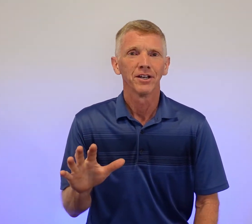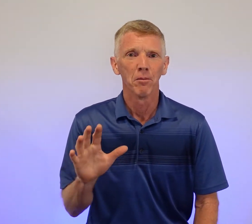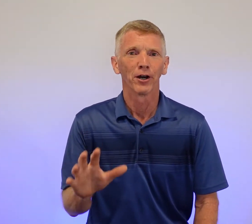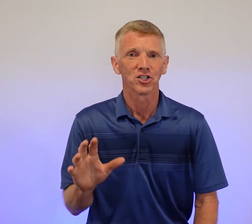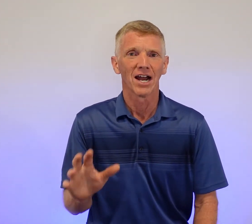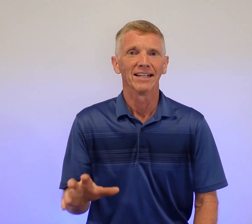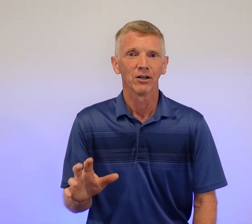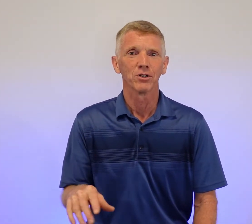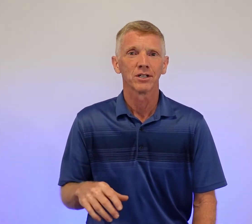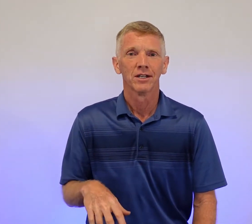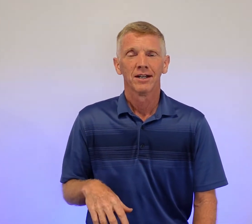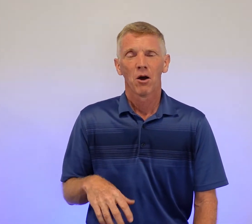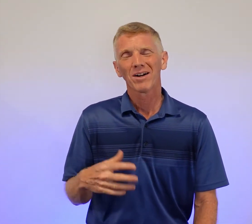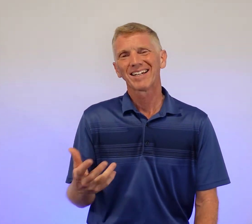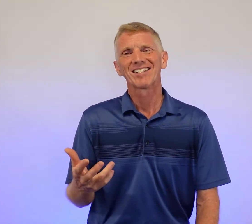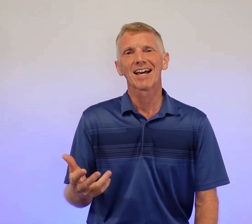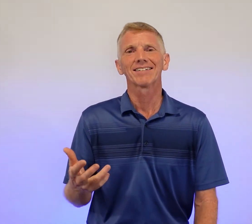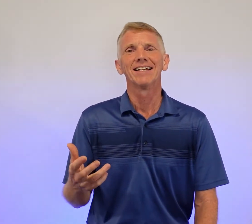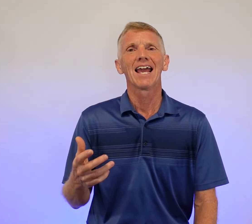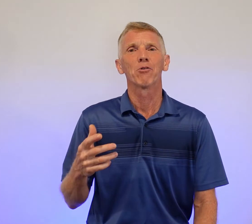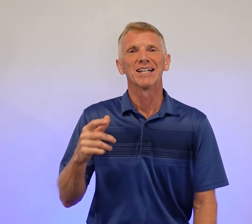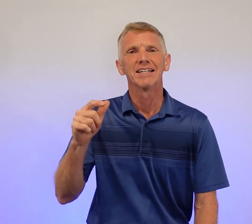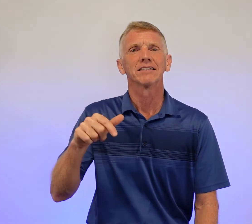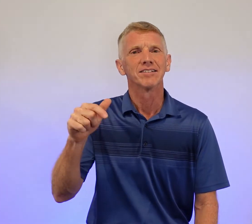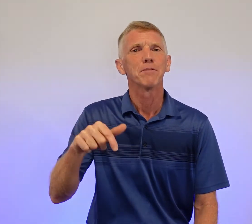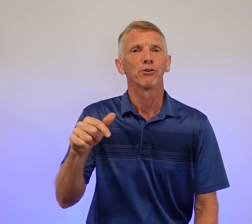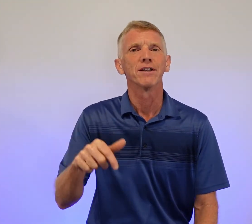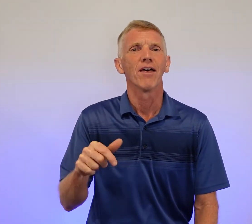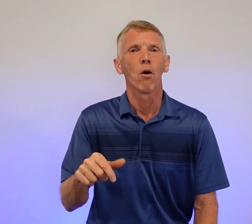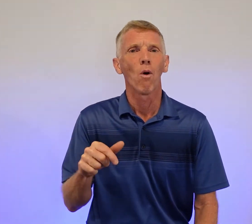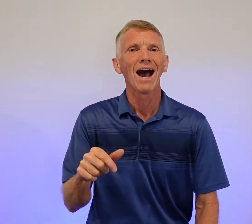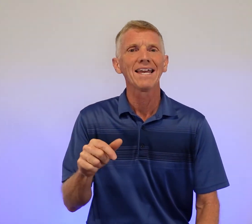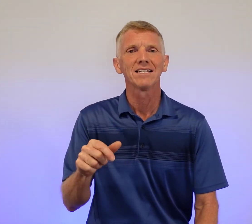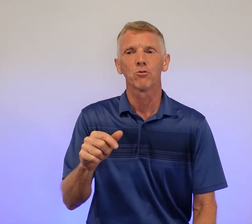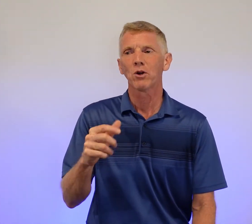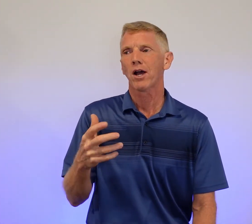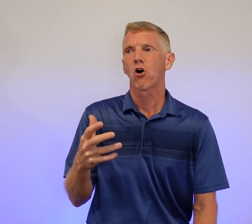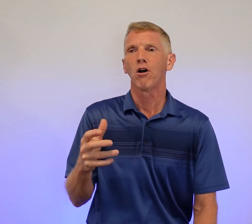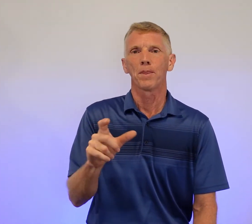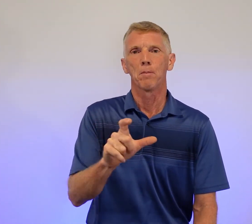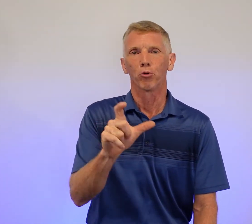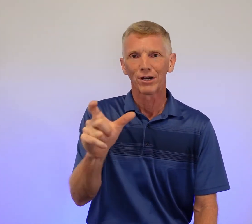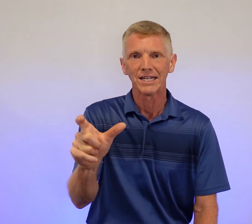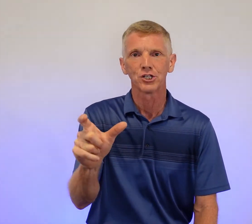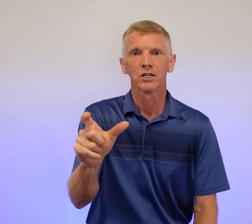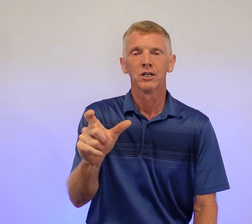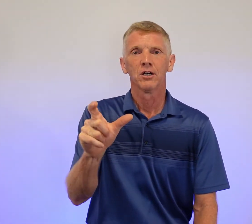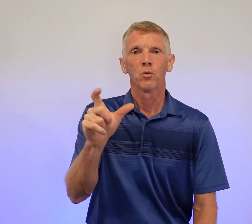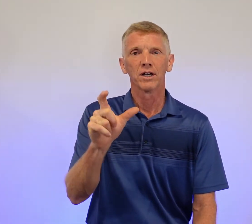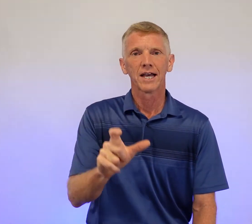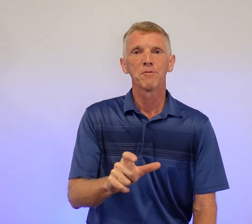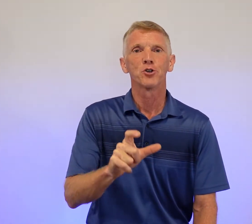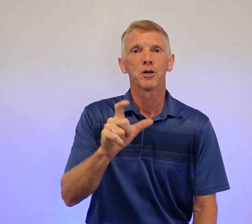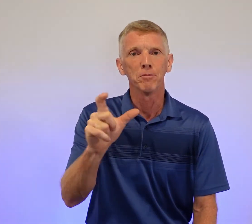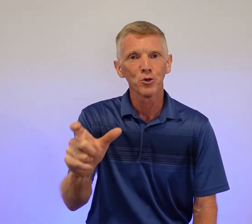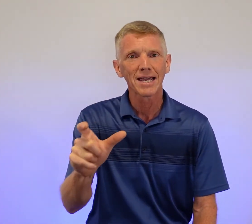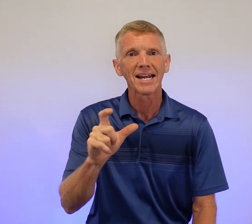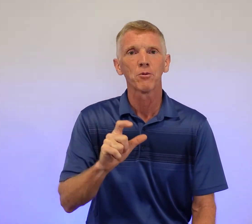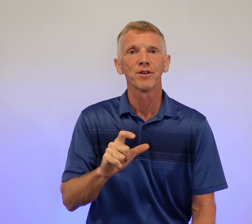American Sign Language. I want to take a second today and we're going to dig a little deeper into that. Why do I call it the bridge when it comes to communicating with the